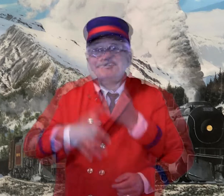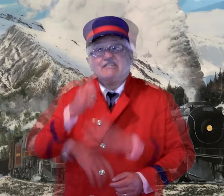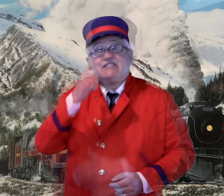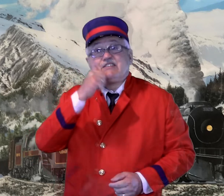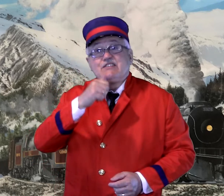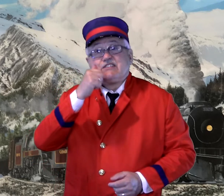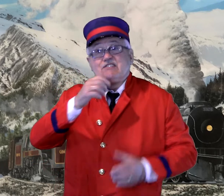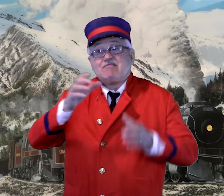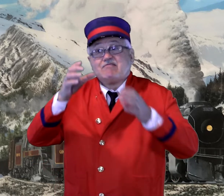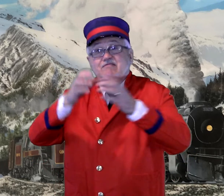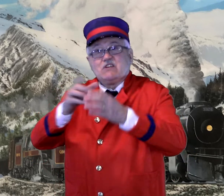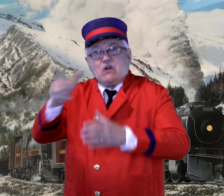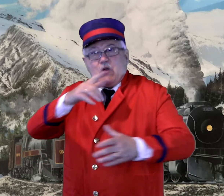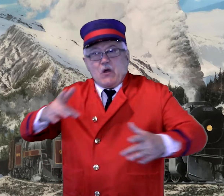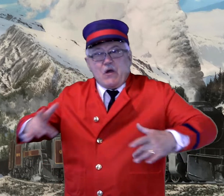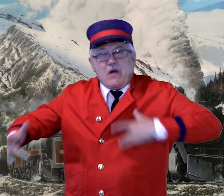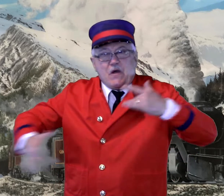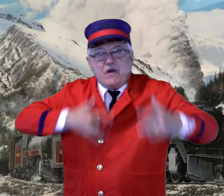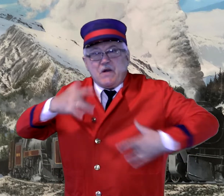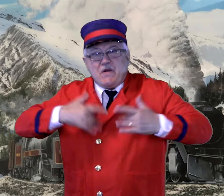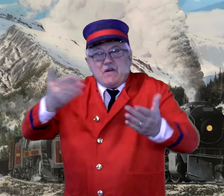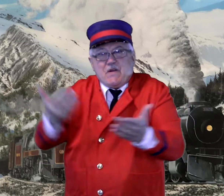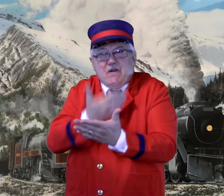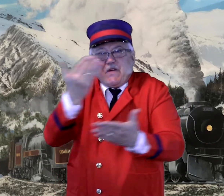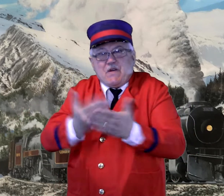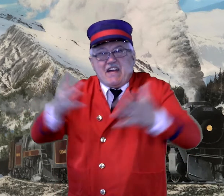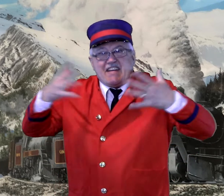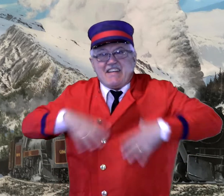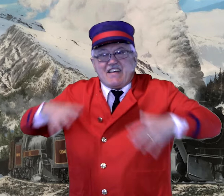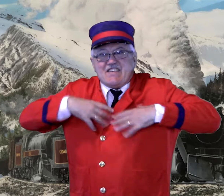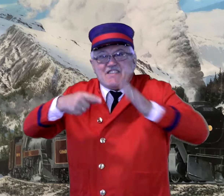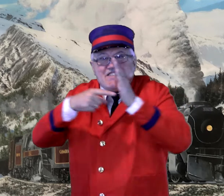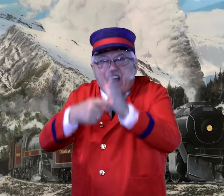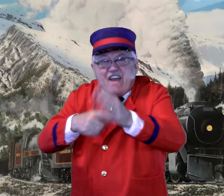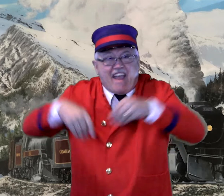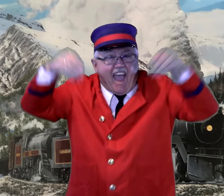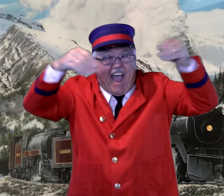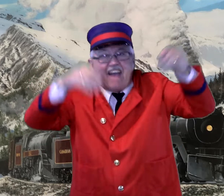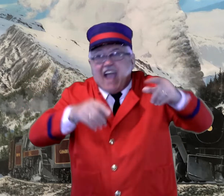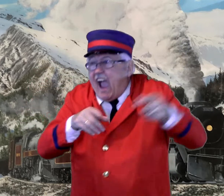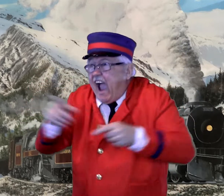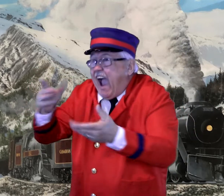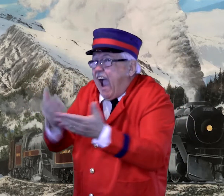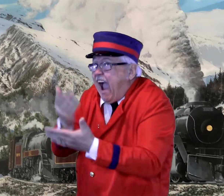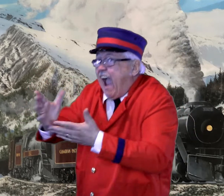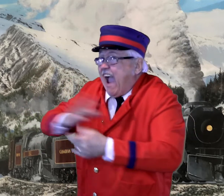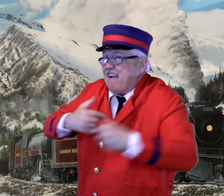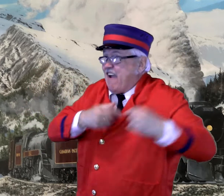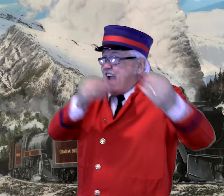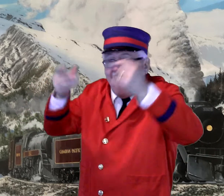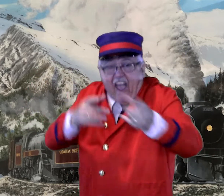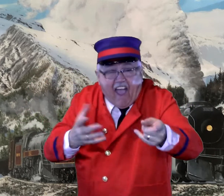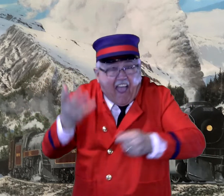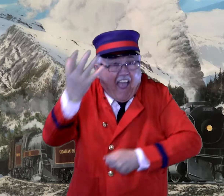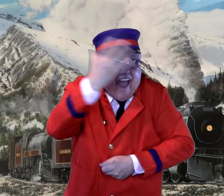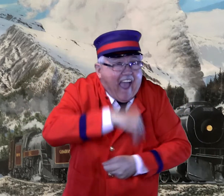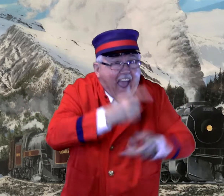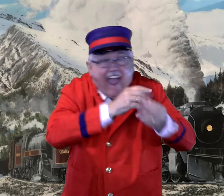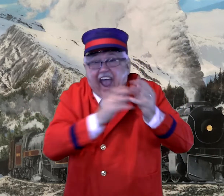again, after being congratulated, she was quite happy of herself. Now, in that girls' train car, often the girls would get together and show each other